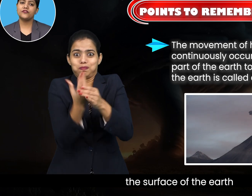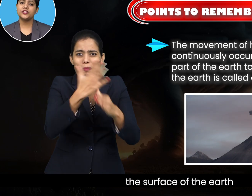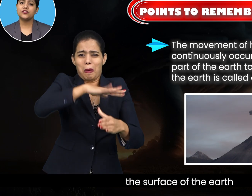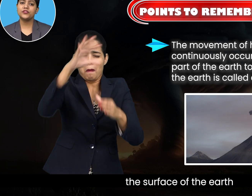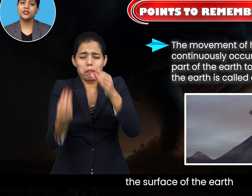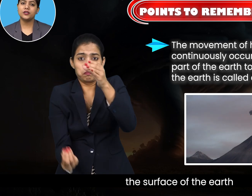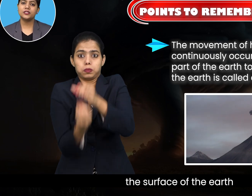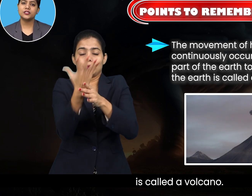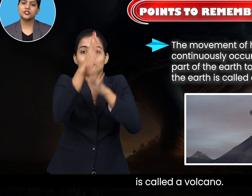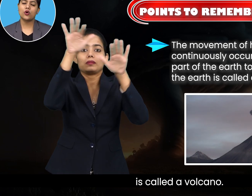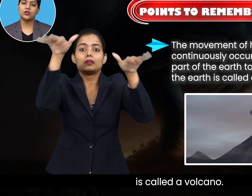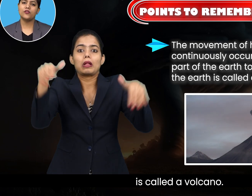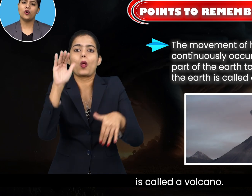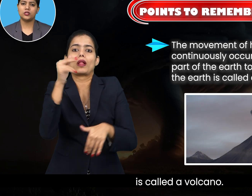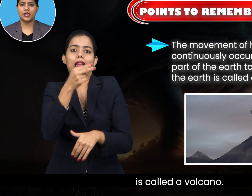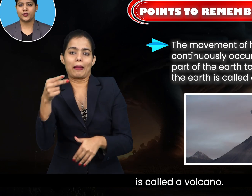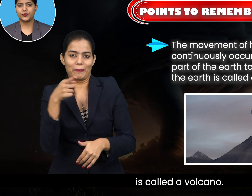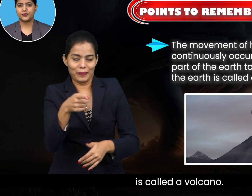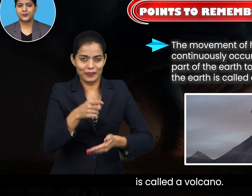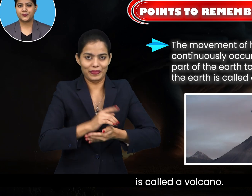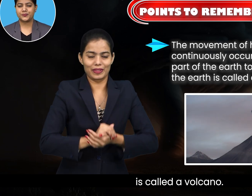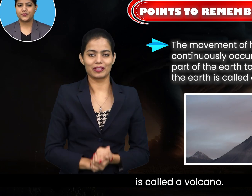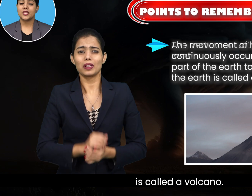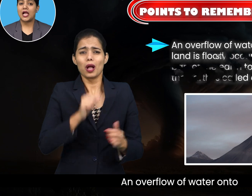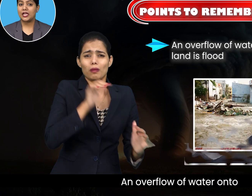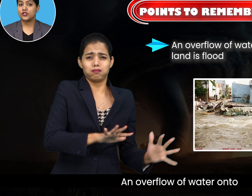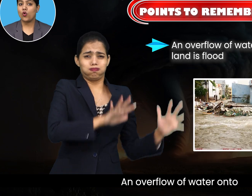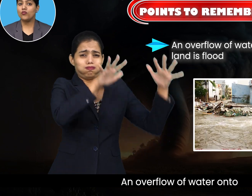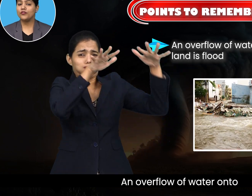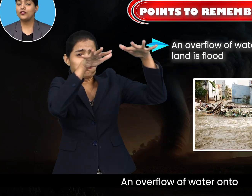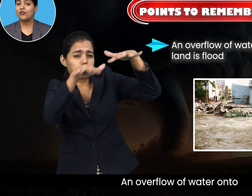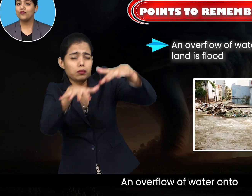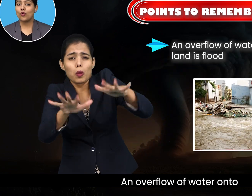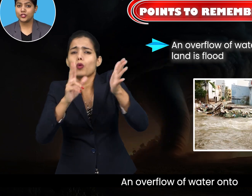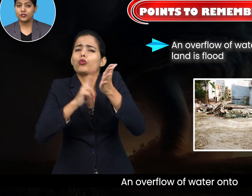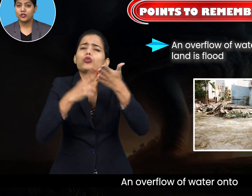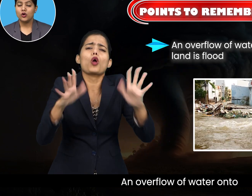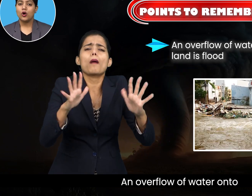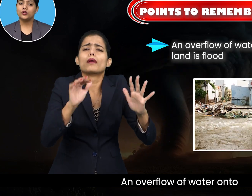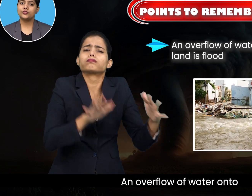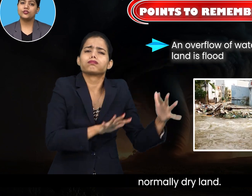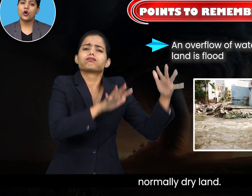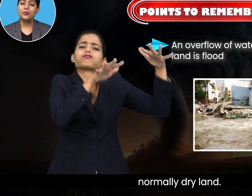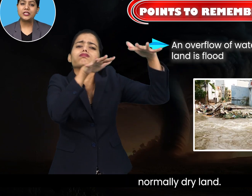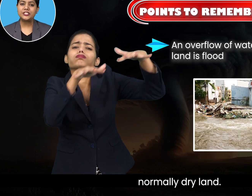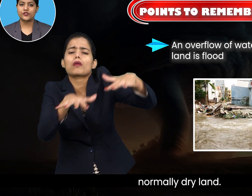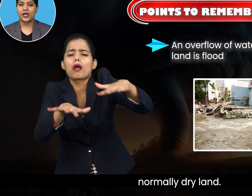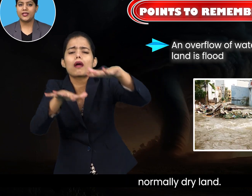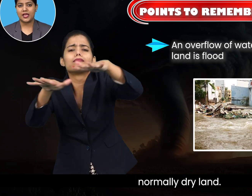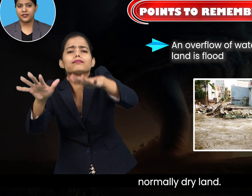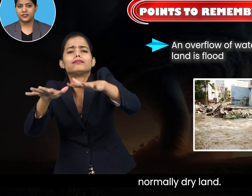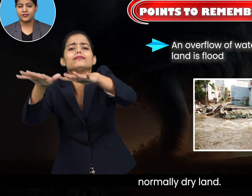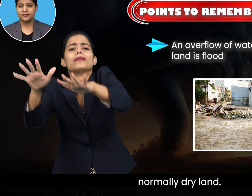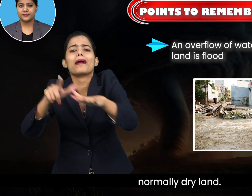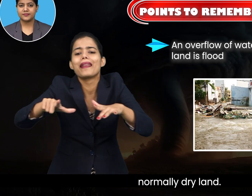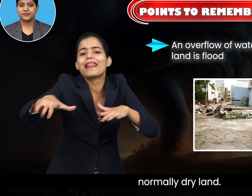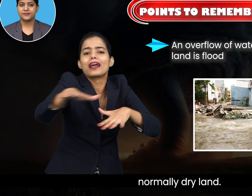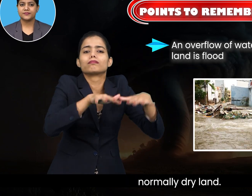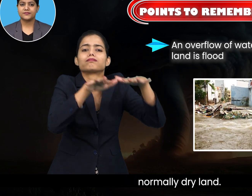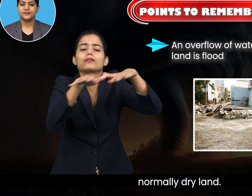the surface of the earth is called a volcano. An overflow of water onto normally dry